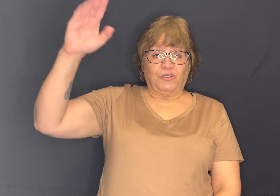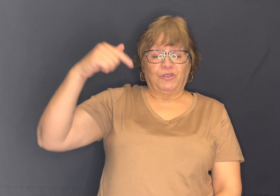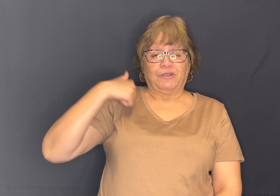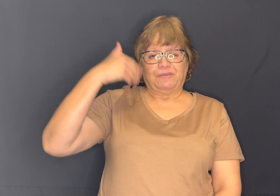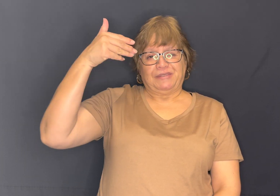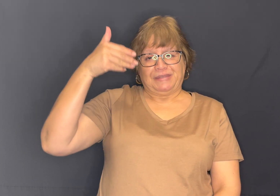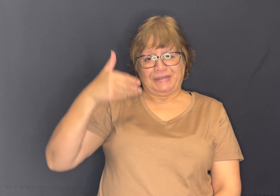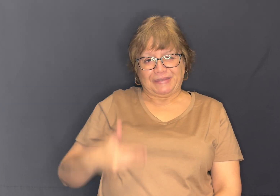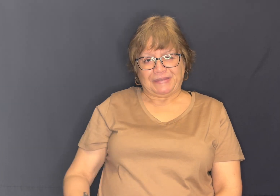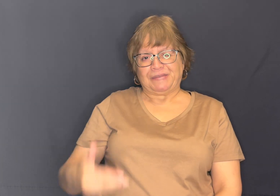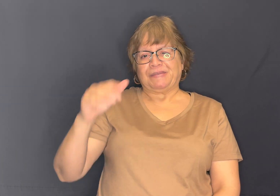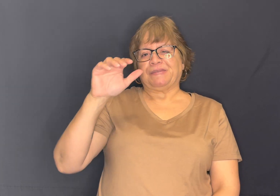Hello.